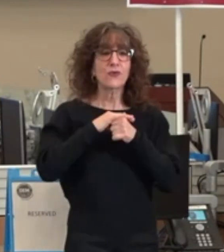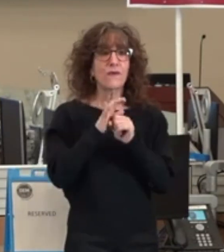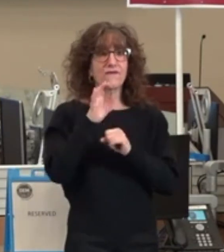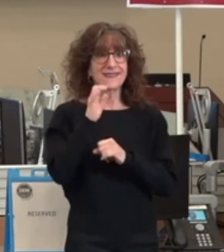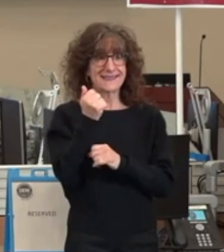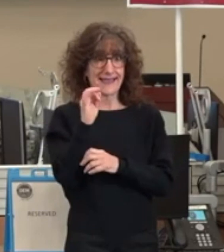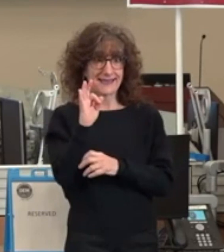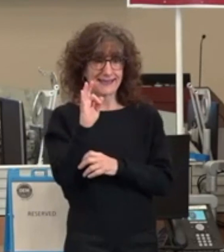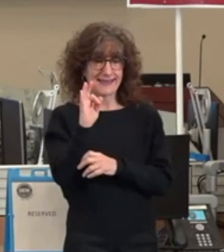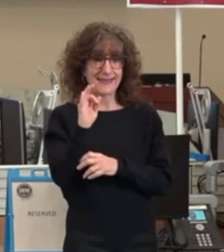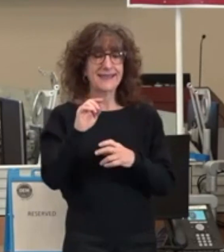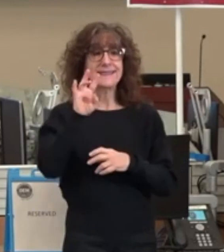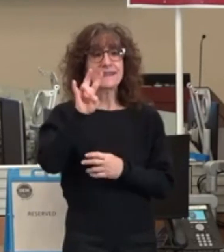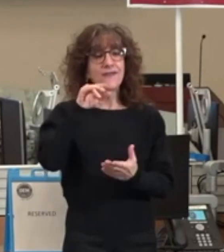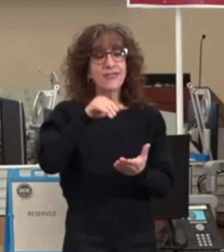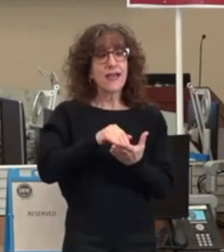COVID-19. We've had